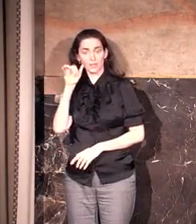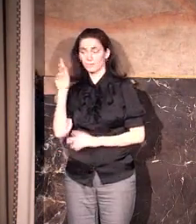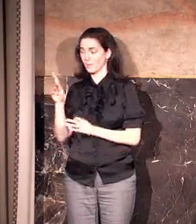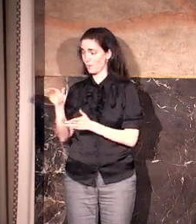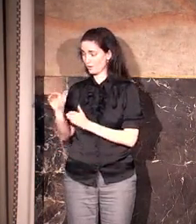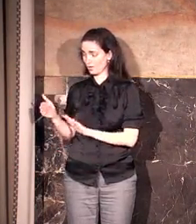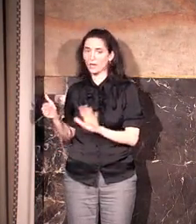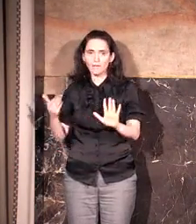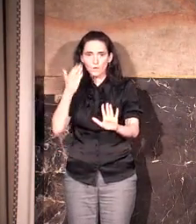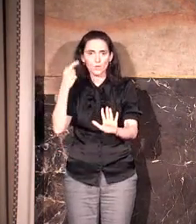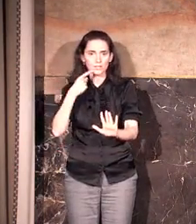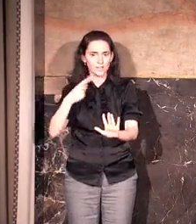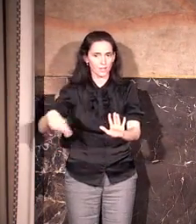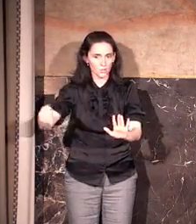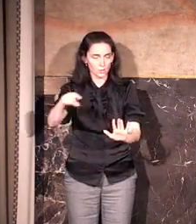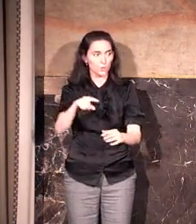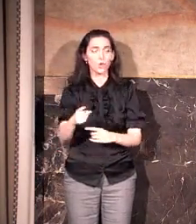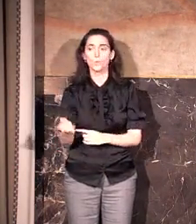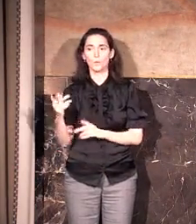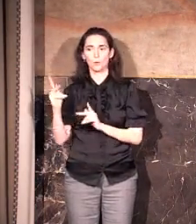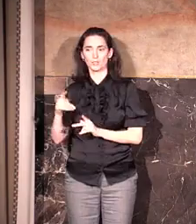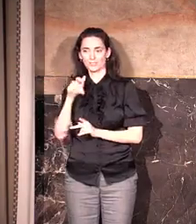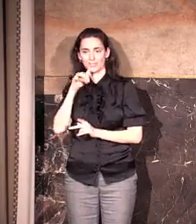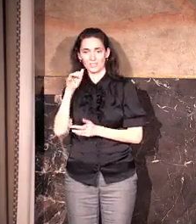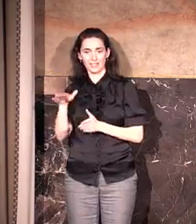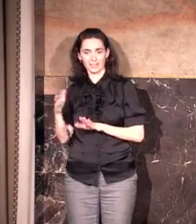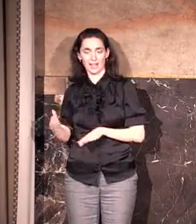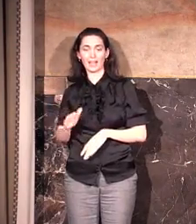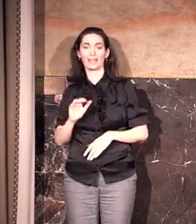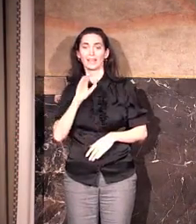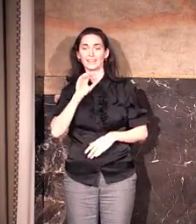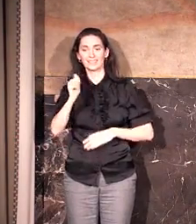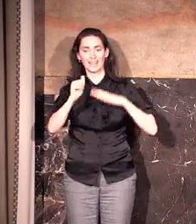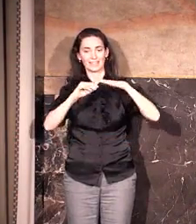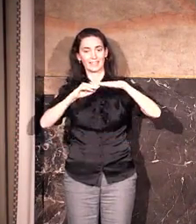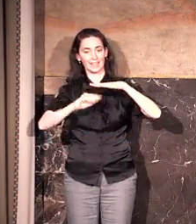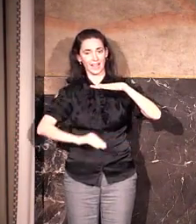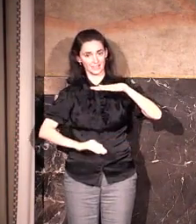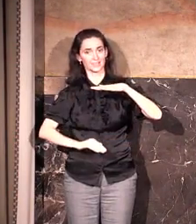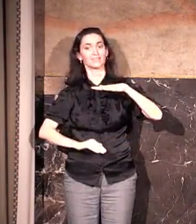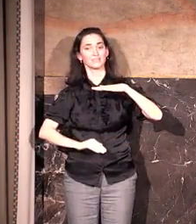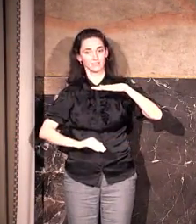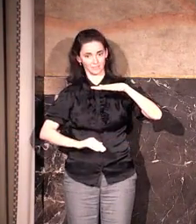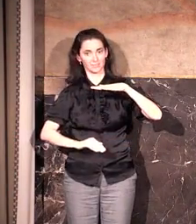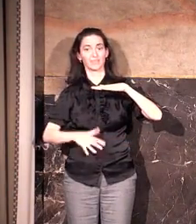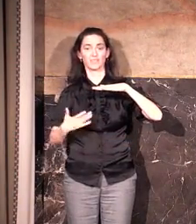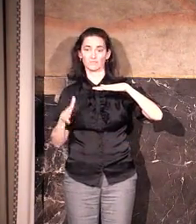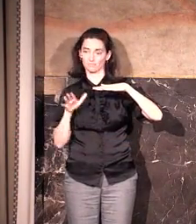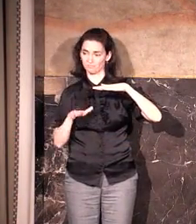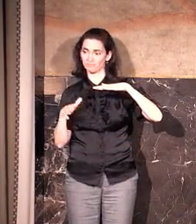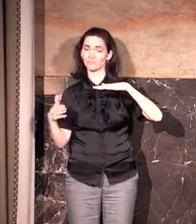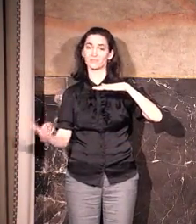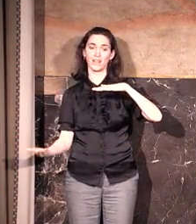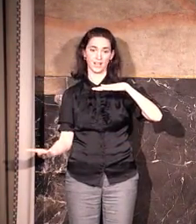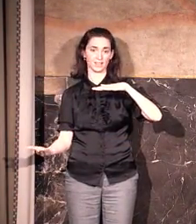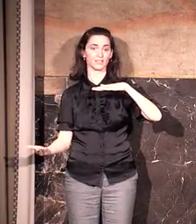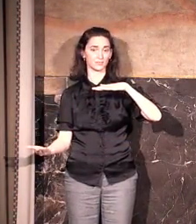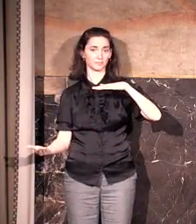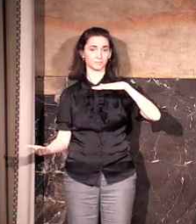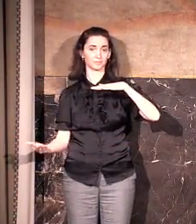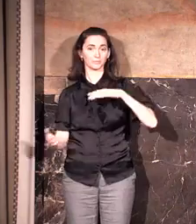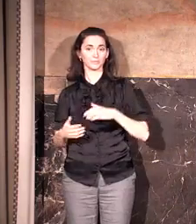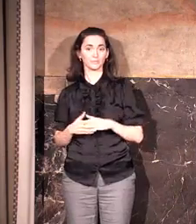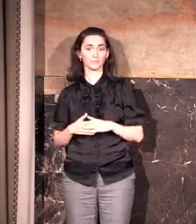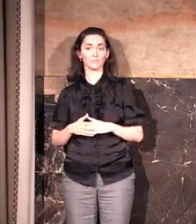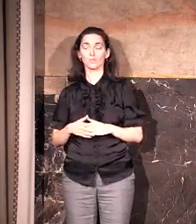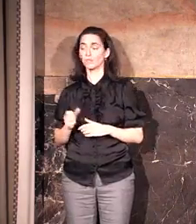forgot to tell you all this, who was under 10 years of age, who did pass. And that individual had